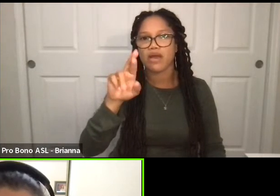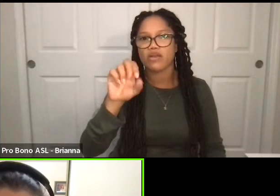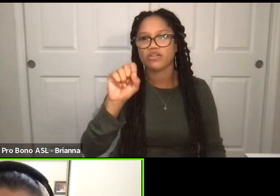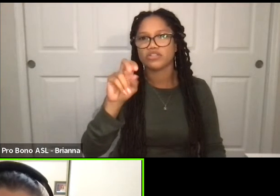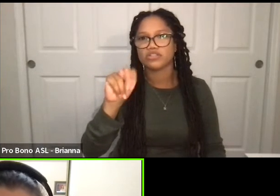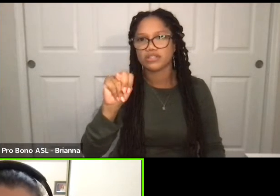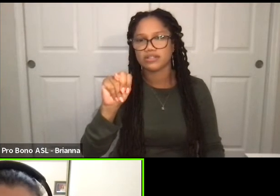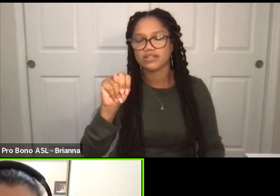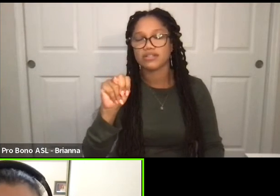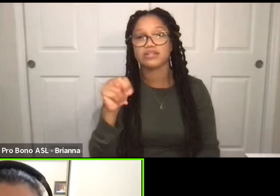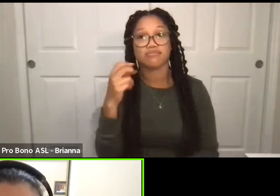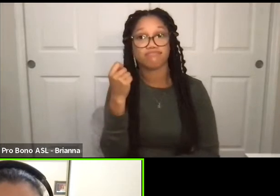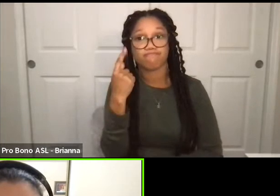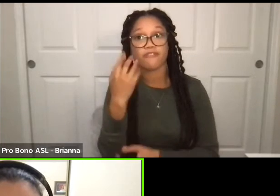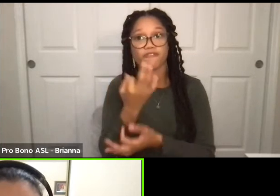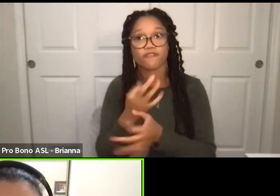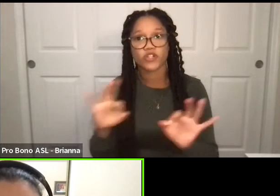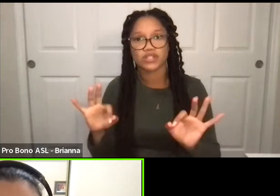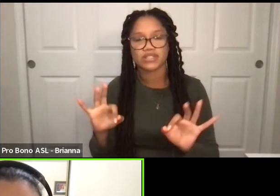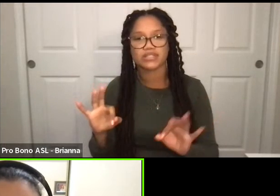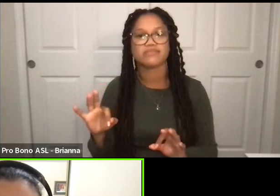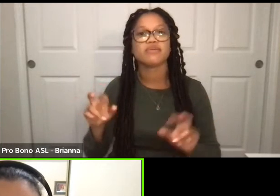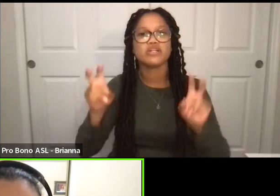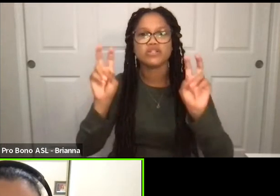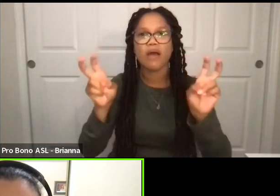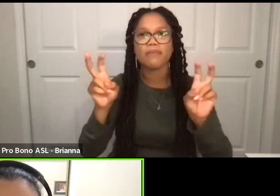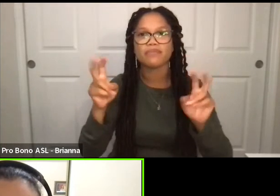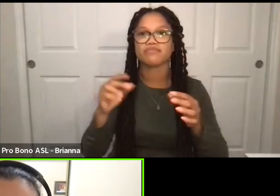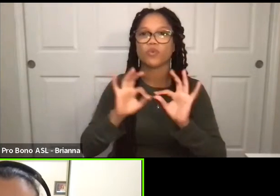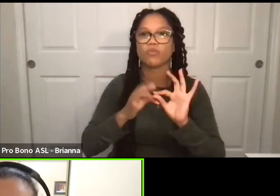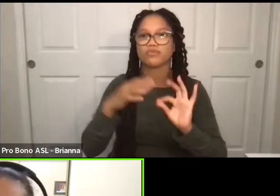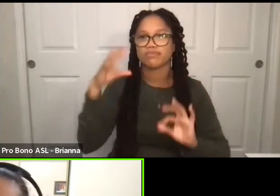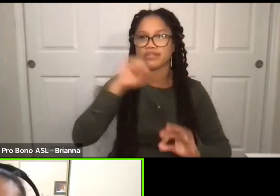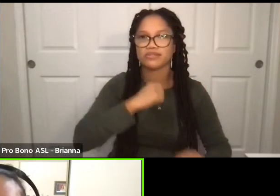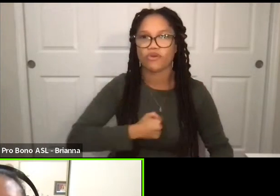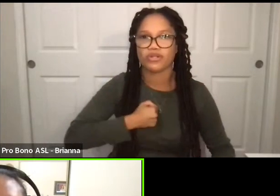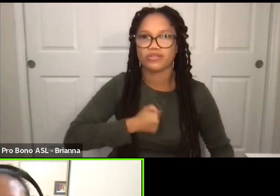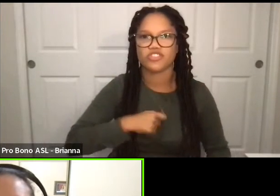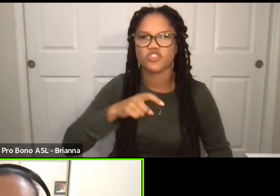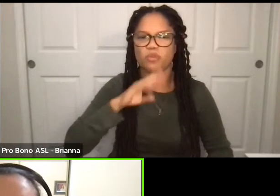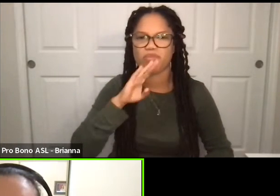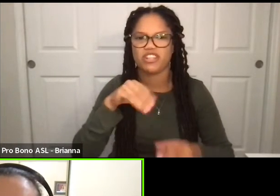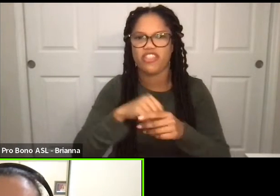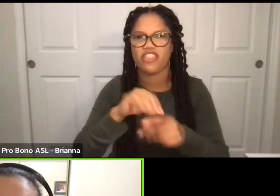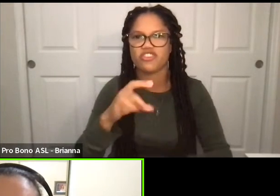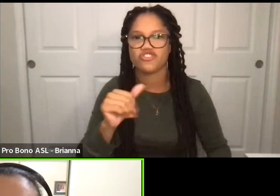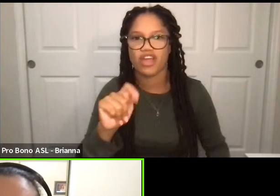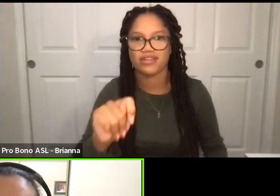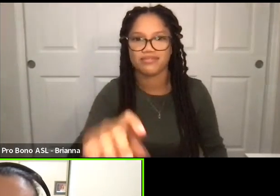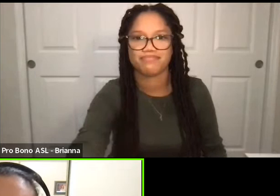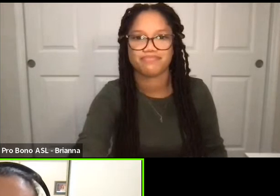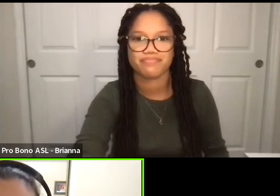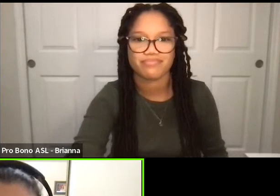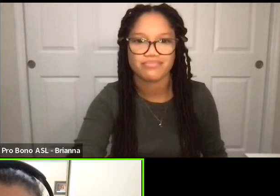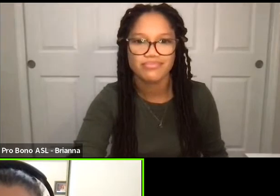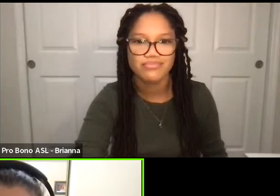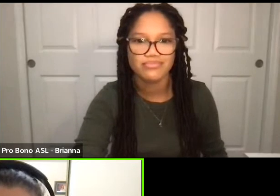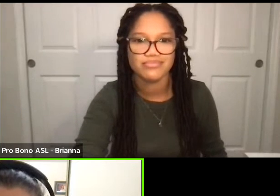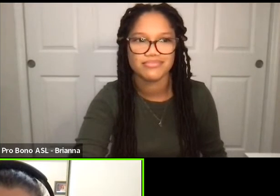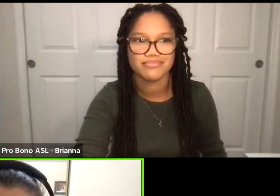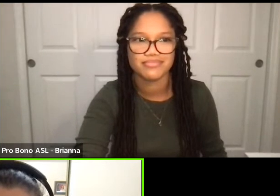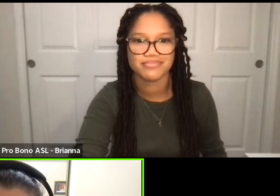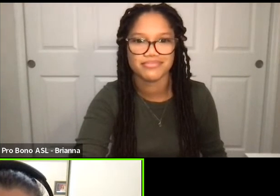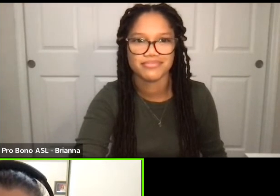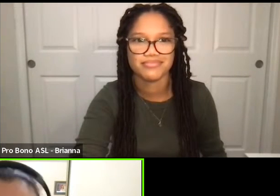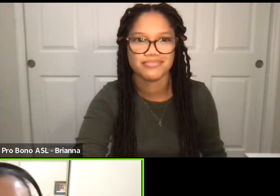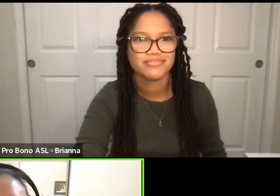Council. And also to share a link if you want to just stay in tune with the programs that we do or